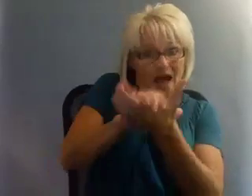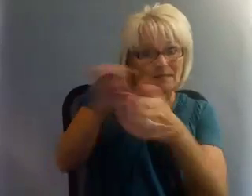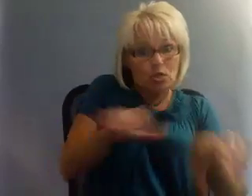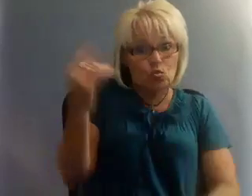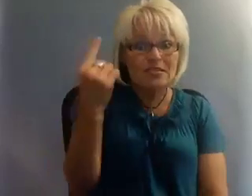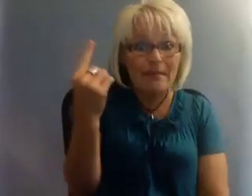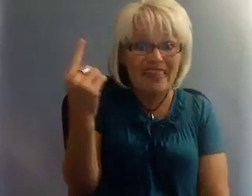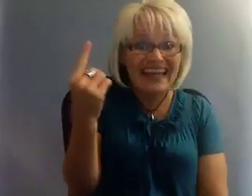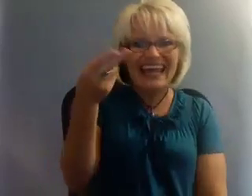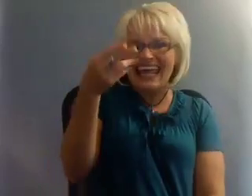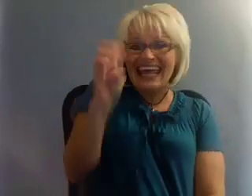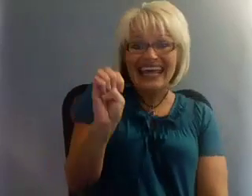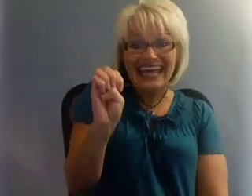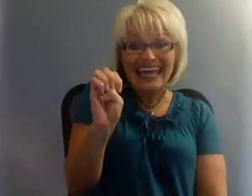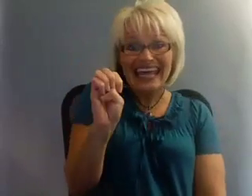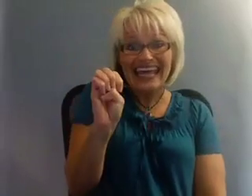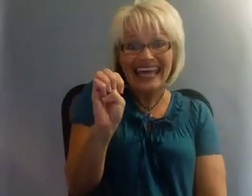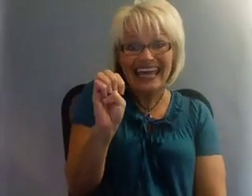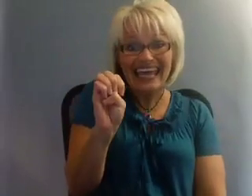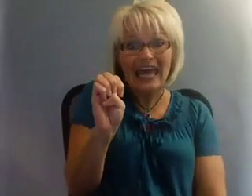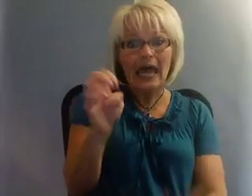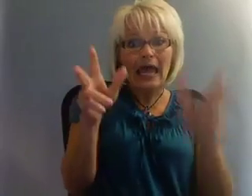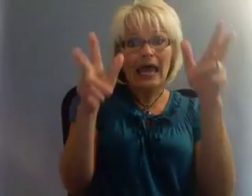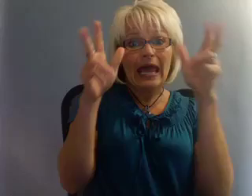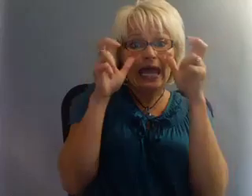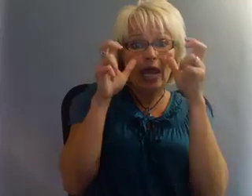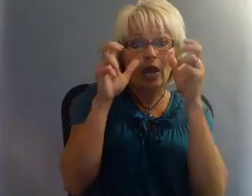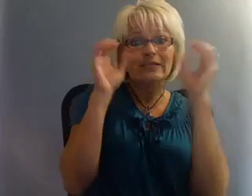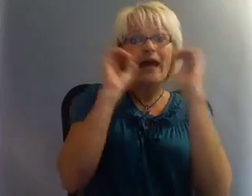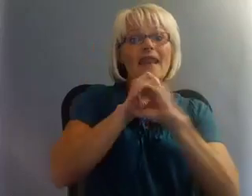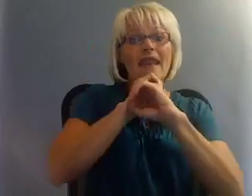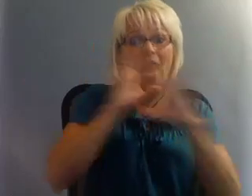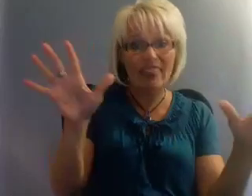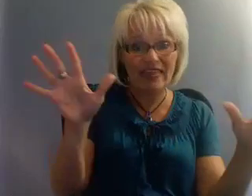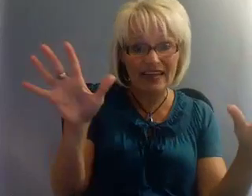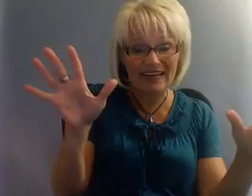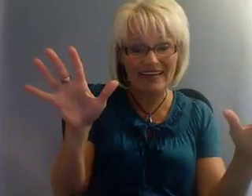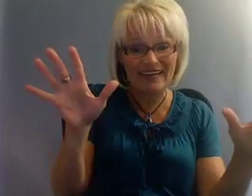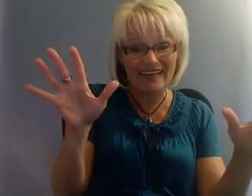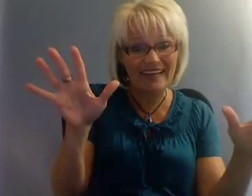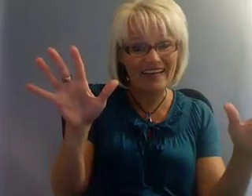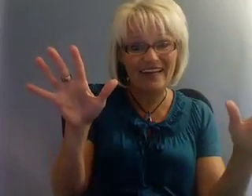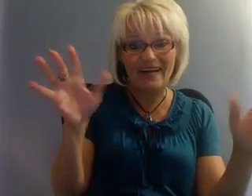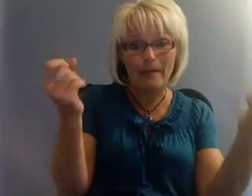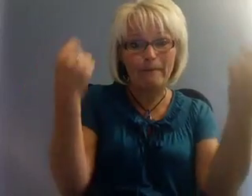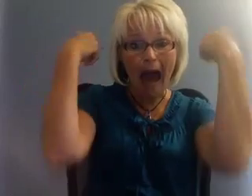remember jack about what you said. Now, when I was first studying this, I thought, this can't possibly be true.